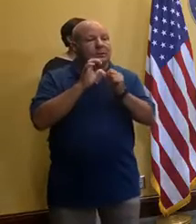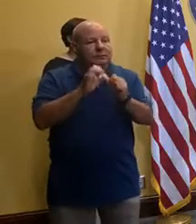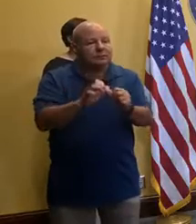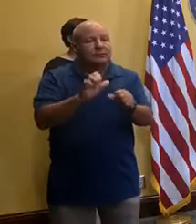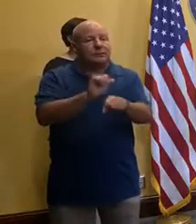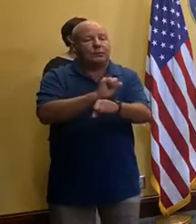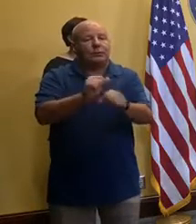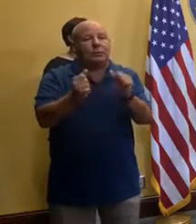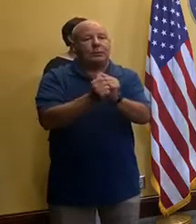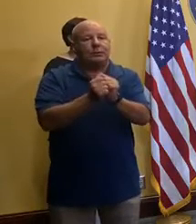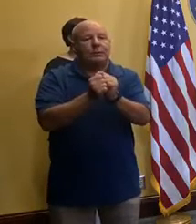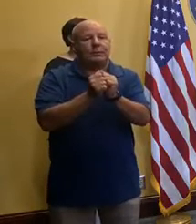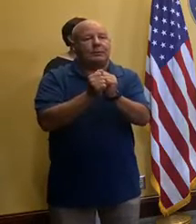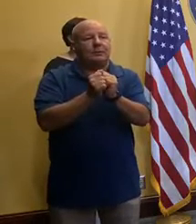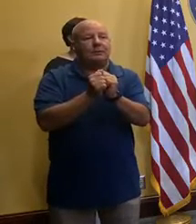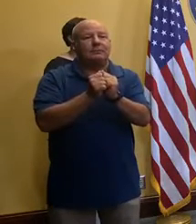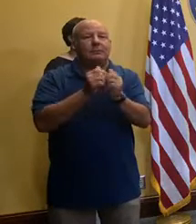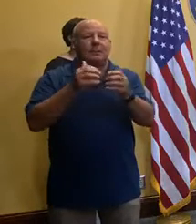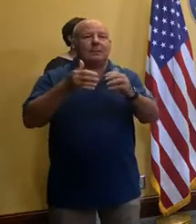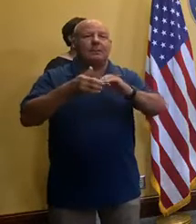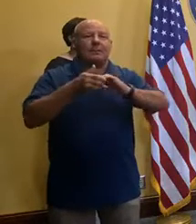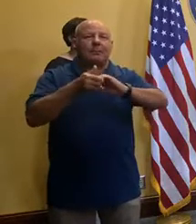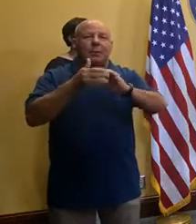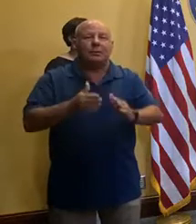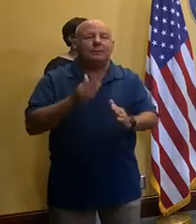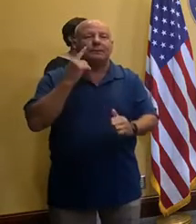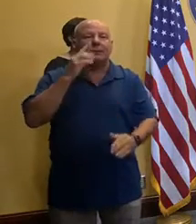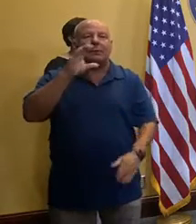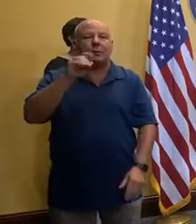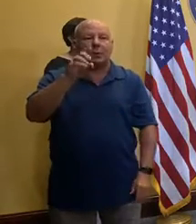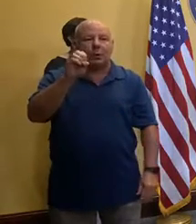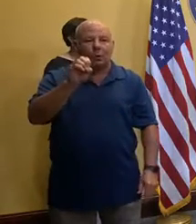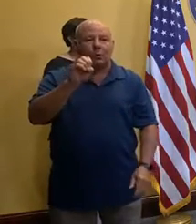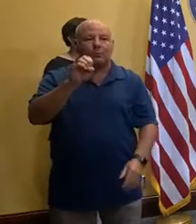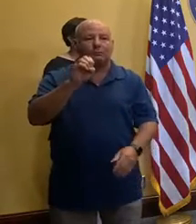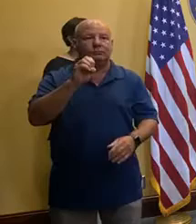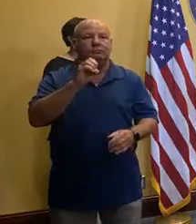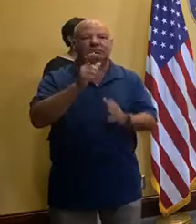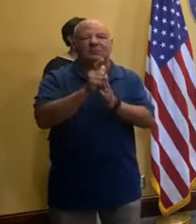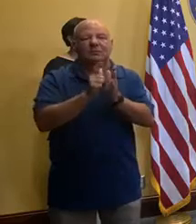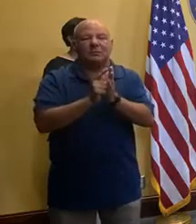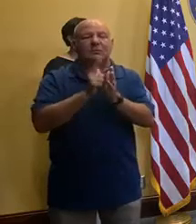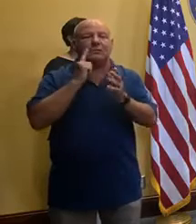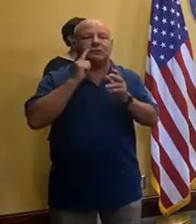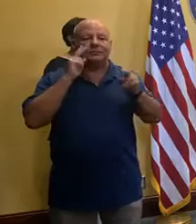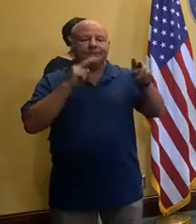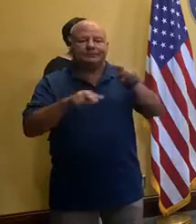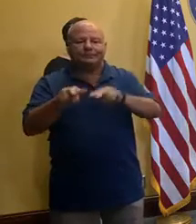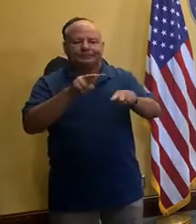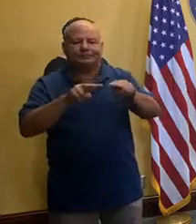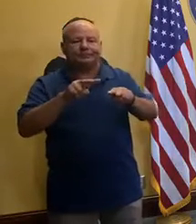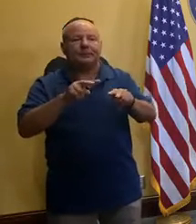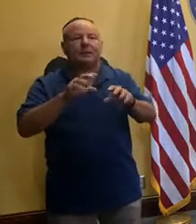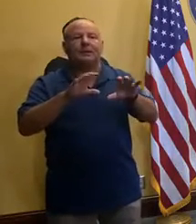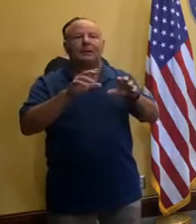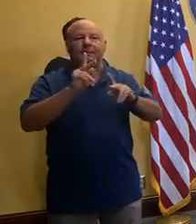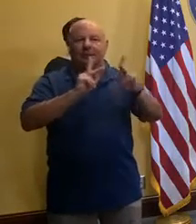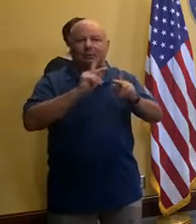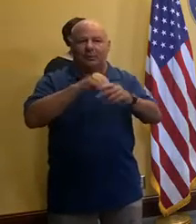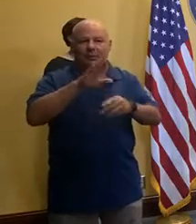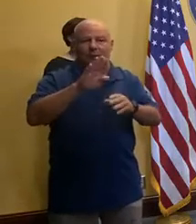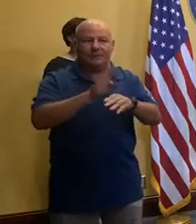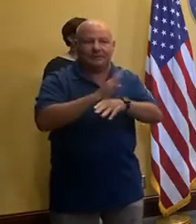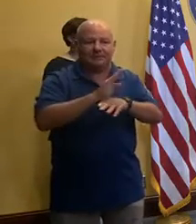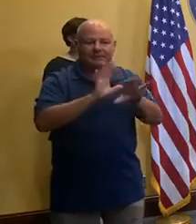our partners at Code Enforcement to monitor the crowds and your sizes within your businesses. We